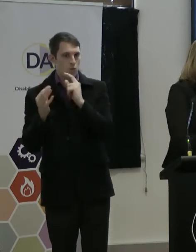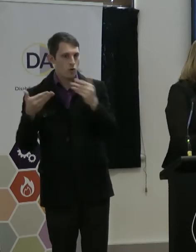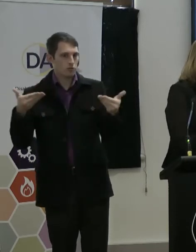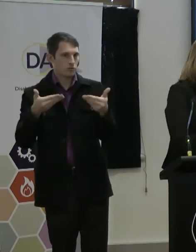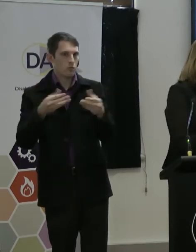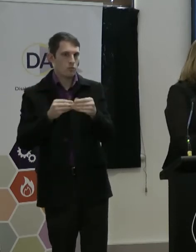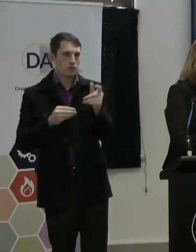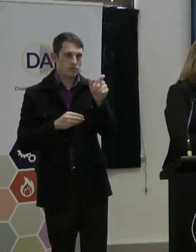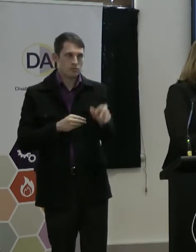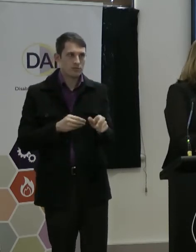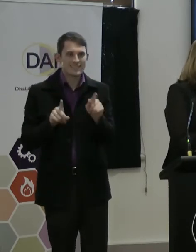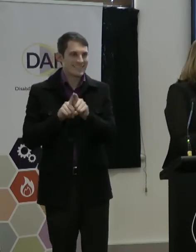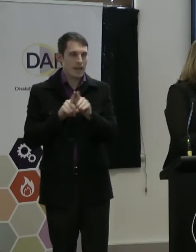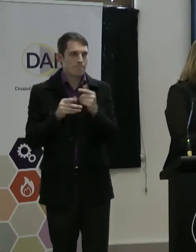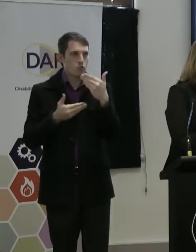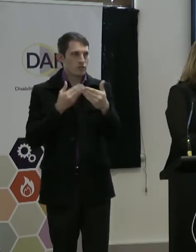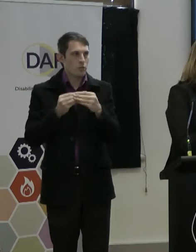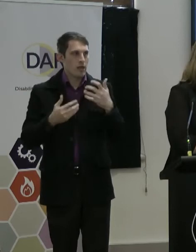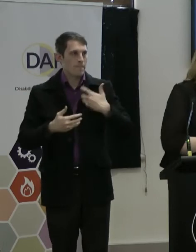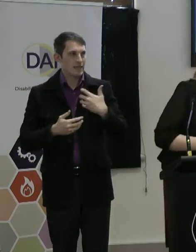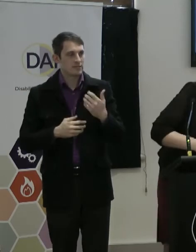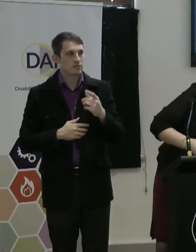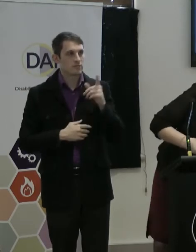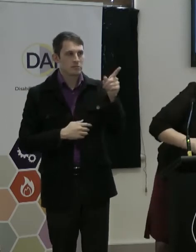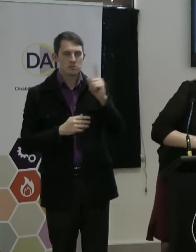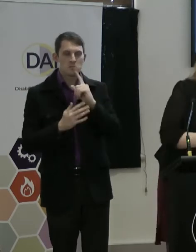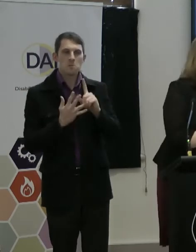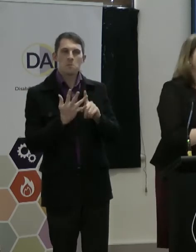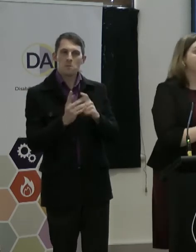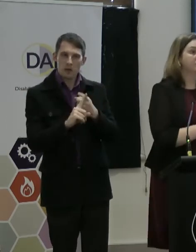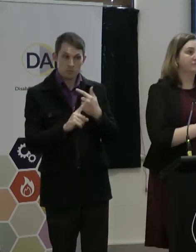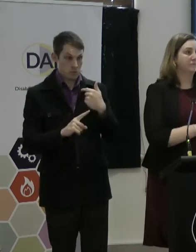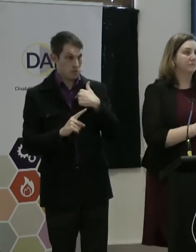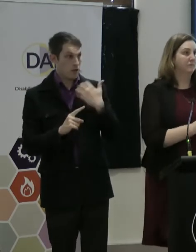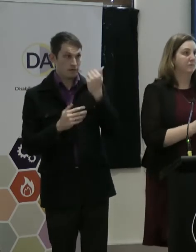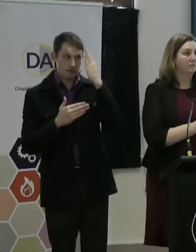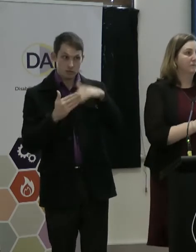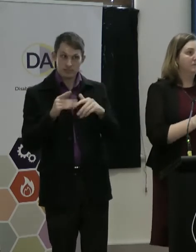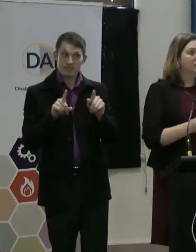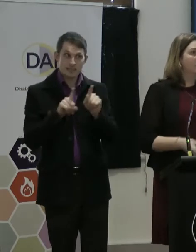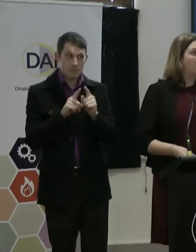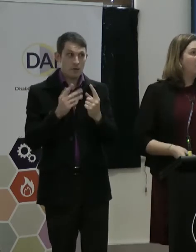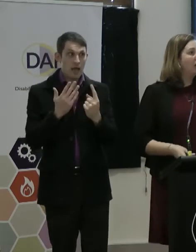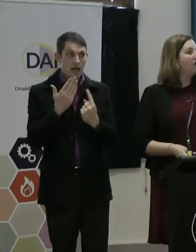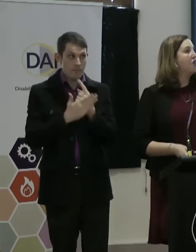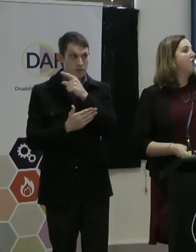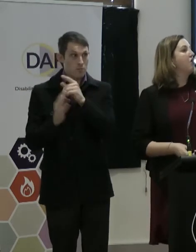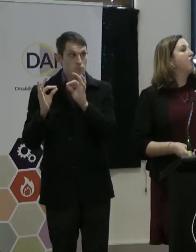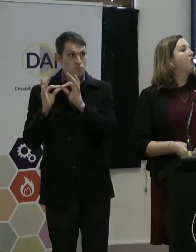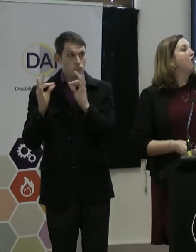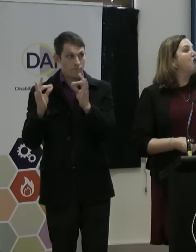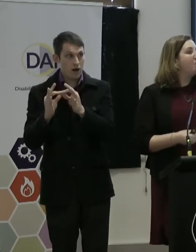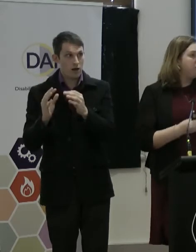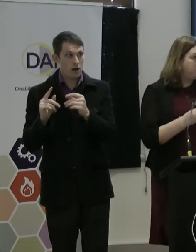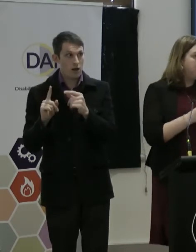case where there are complaints. Okay, so I've had an incident where this has happened, where a provider has called up about